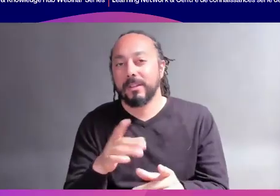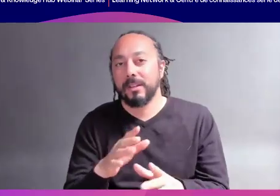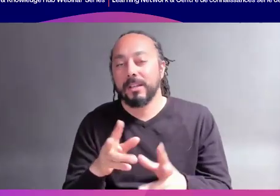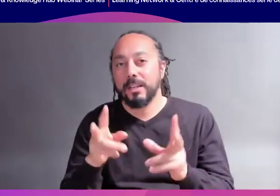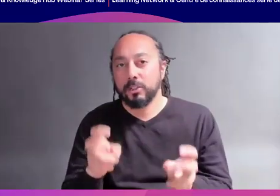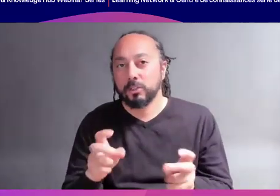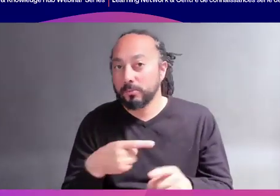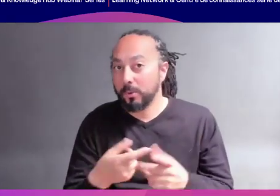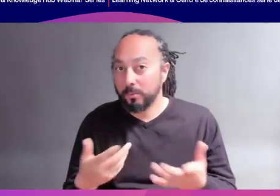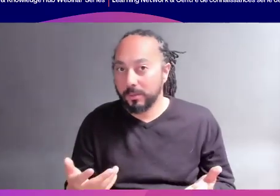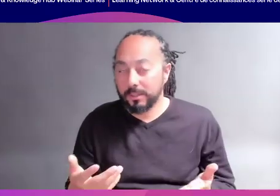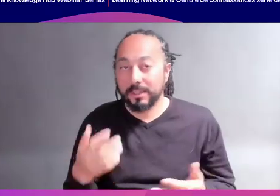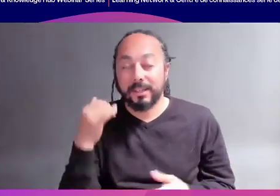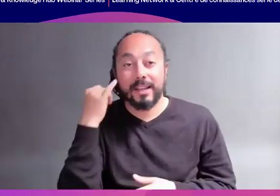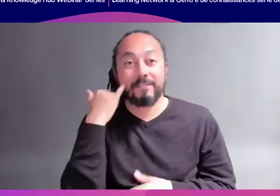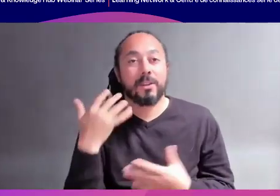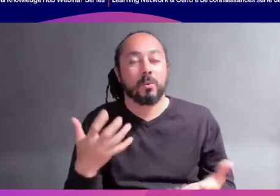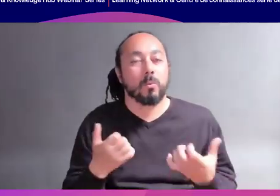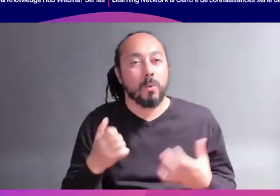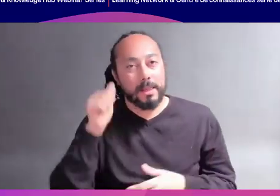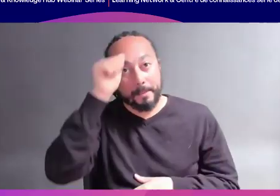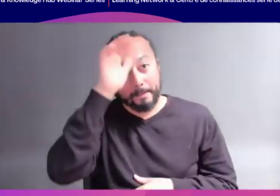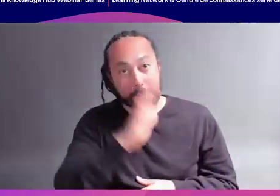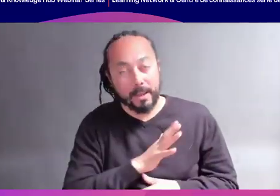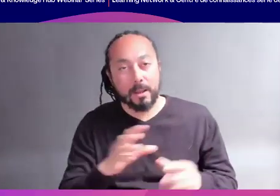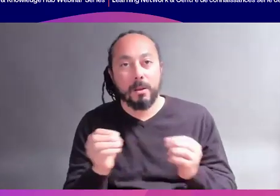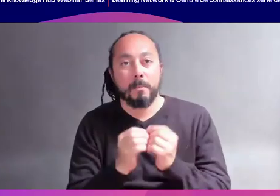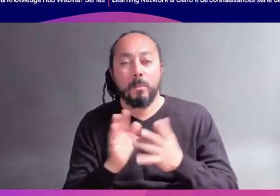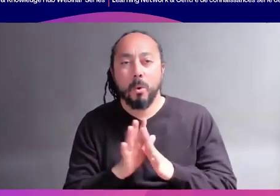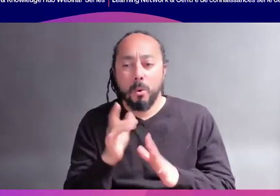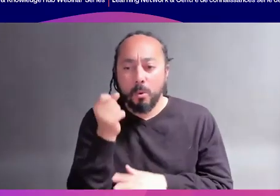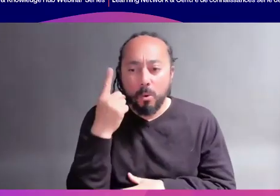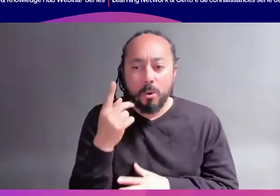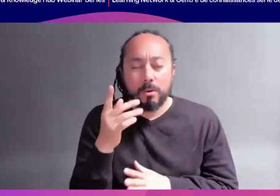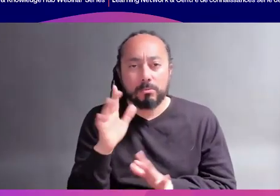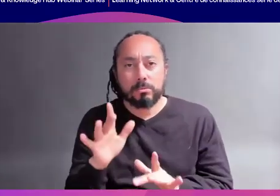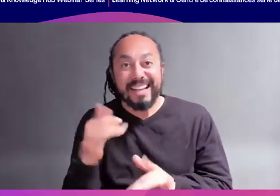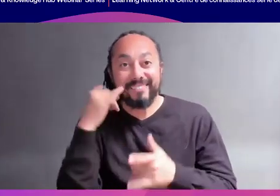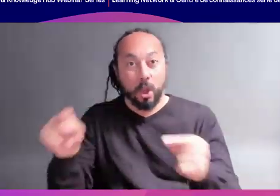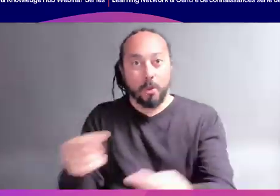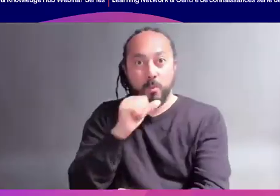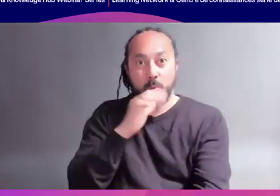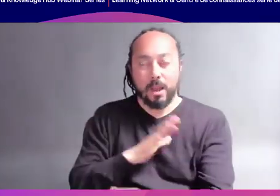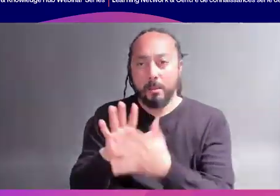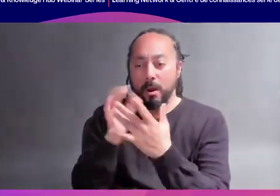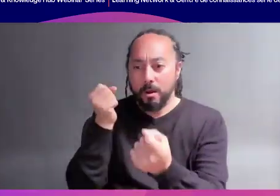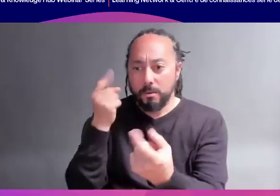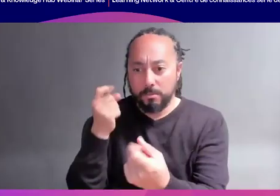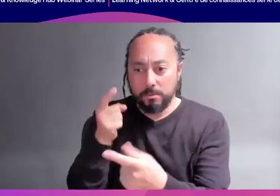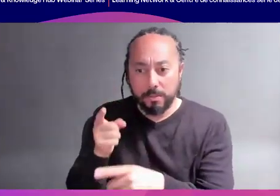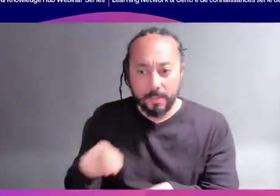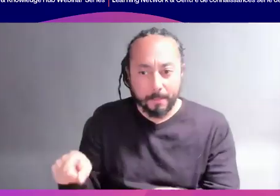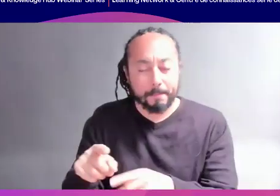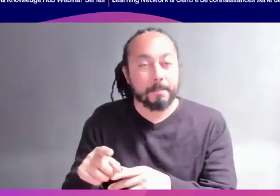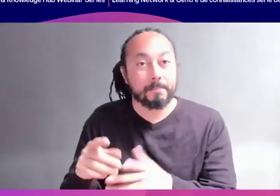of if we want the guys to be more empathic to the women that they might be harming, or if they're in a